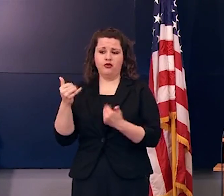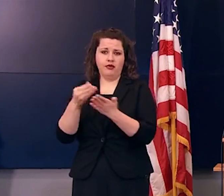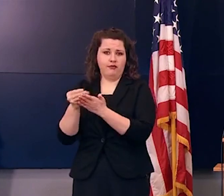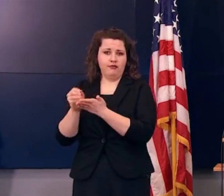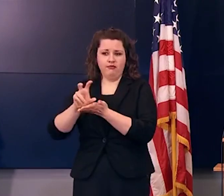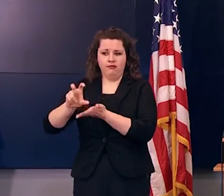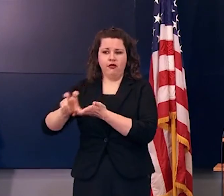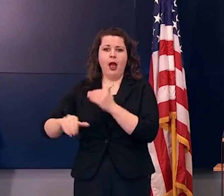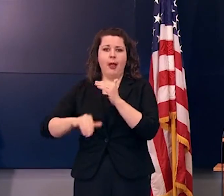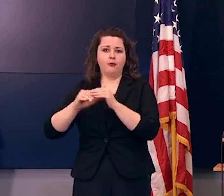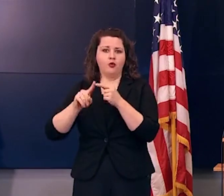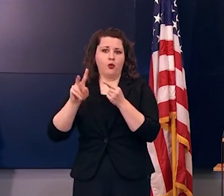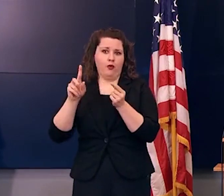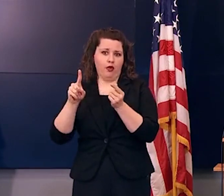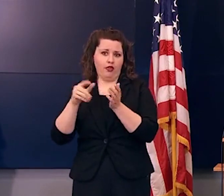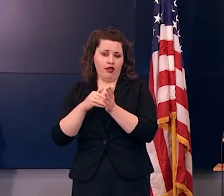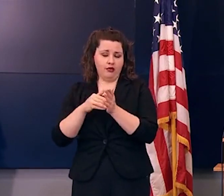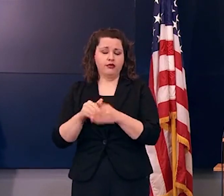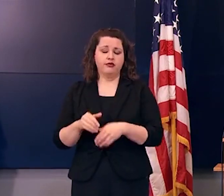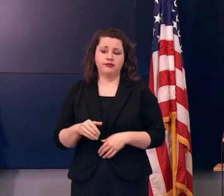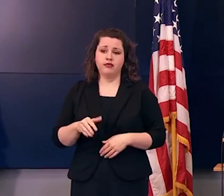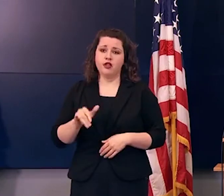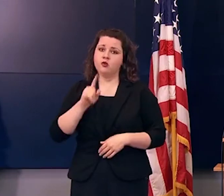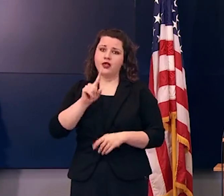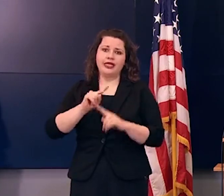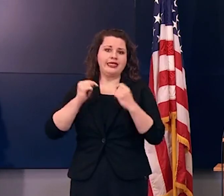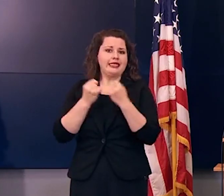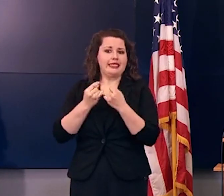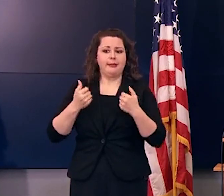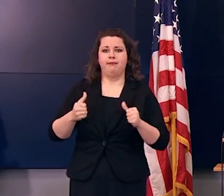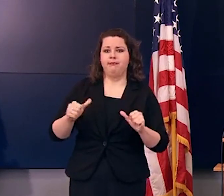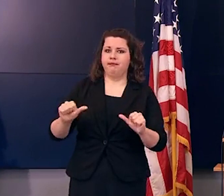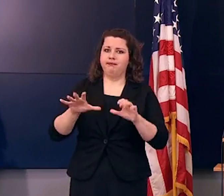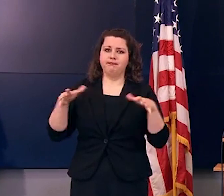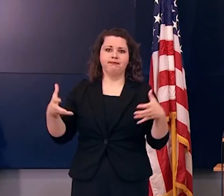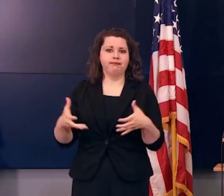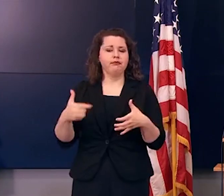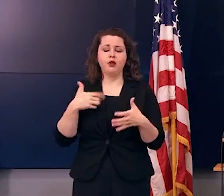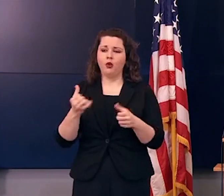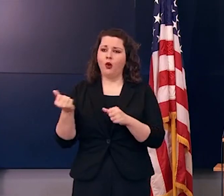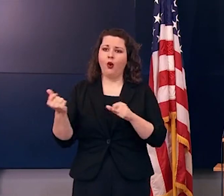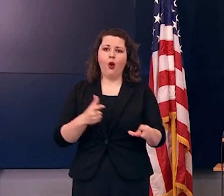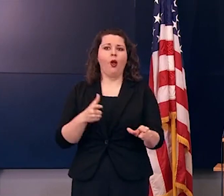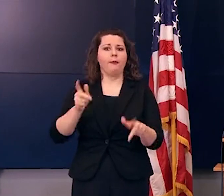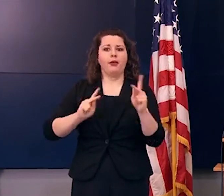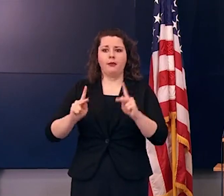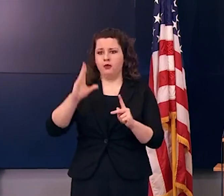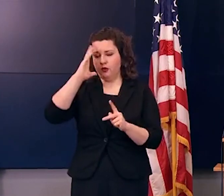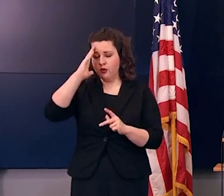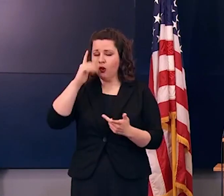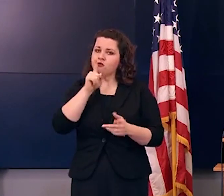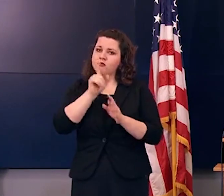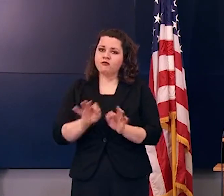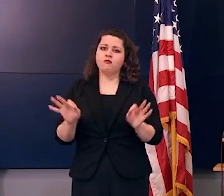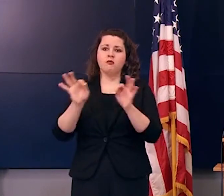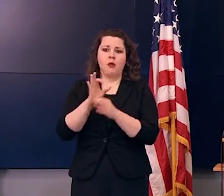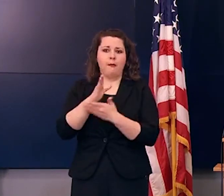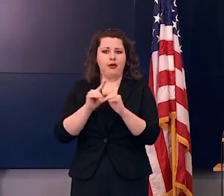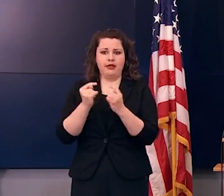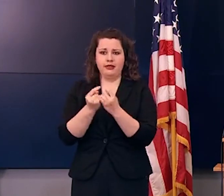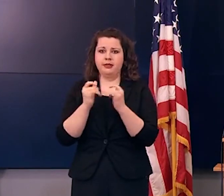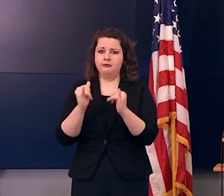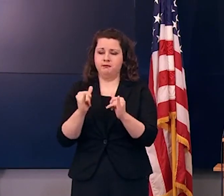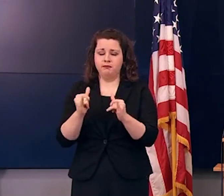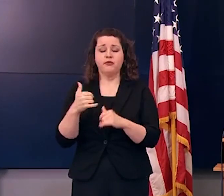up to 1,000. This truly is a team effort, and I want every Iowan to know that they are an important part of the team as well.